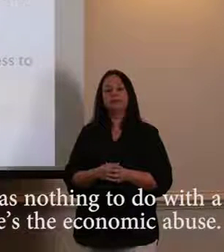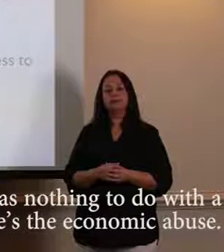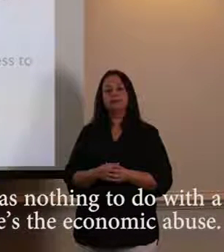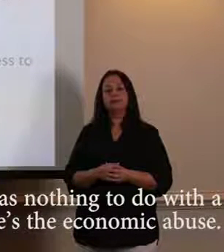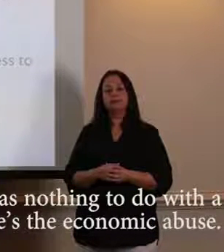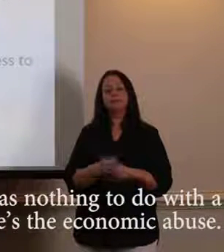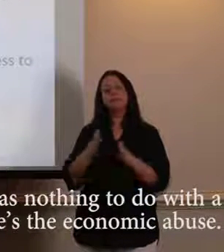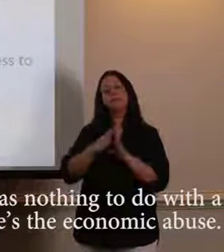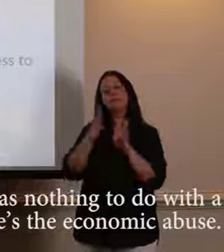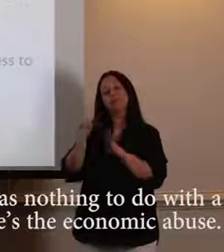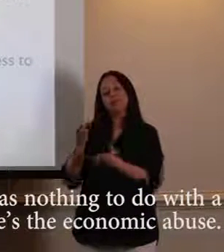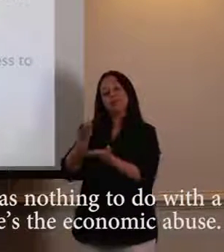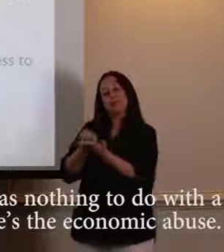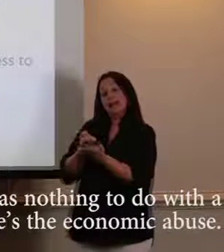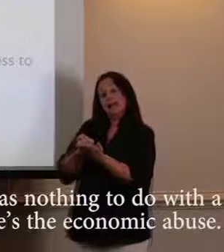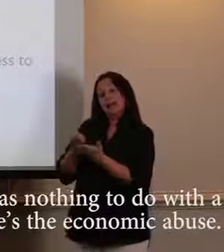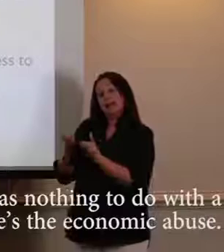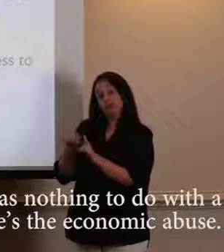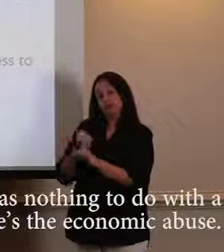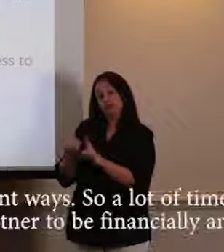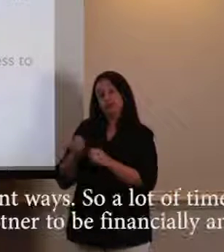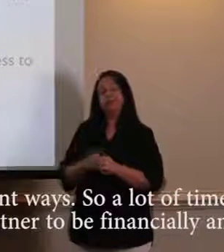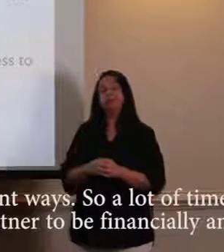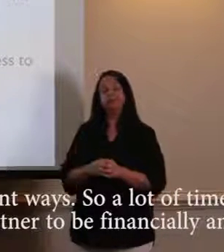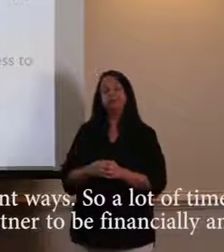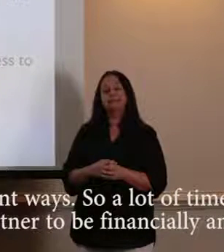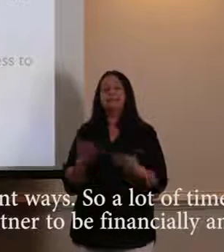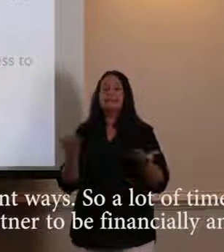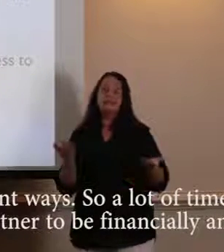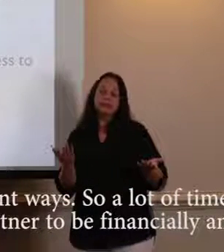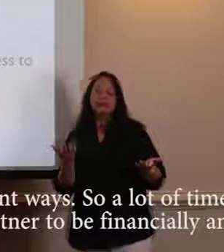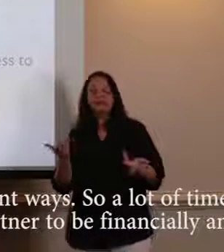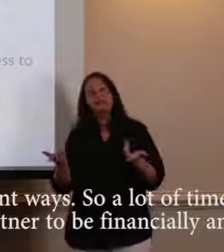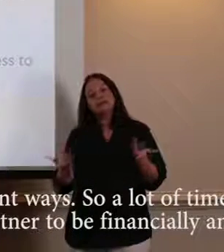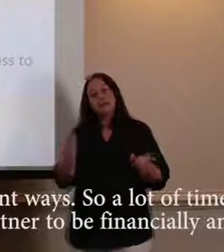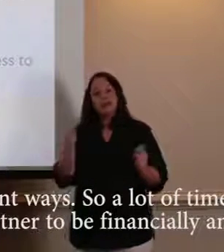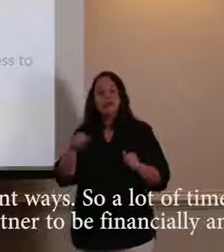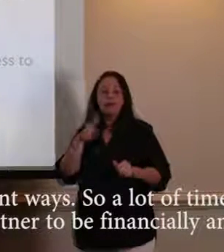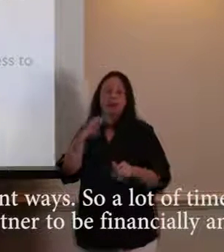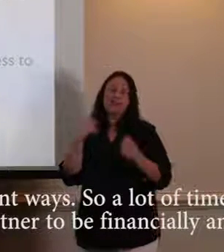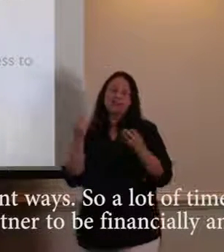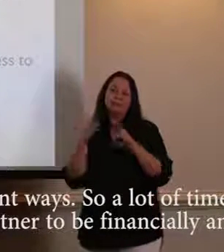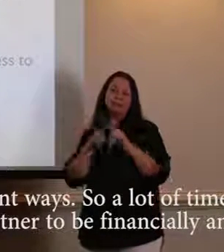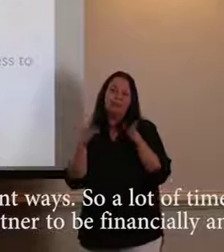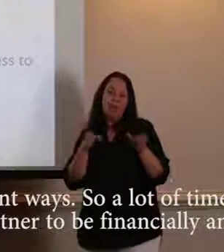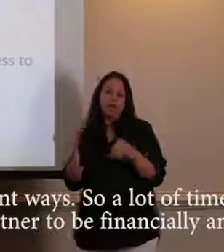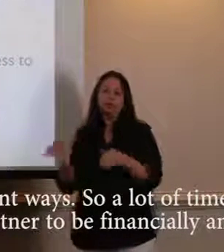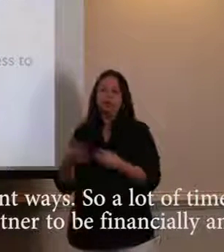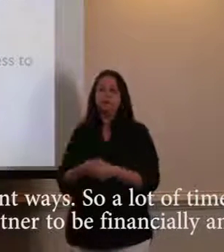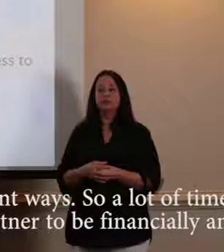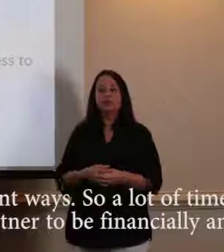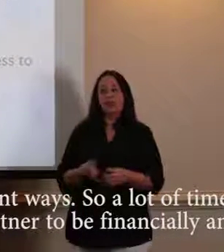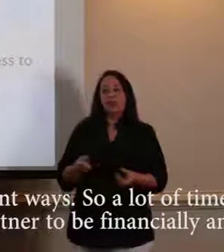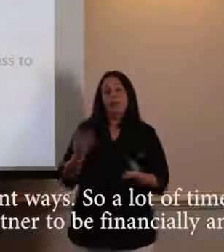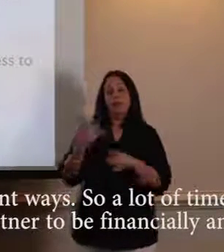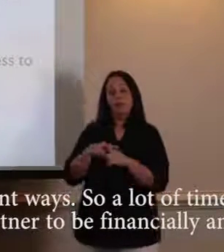Then there's the economic abuse. So it could be a couple of different ways. So a lot of times we hear about forcing the partner